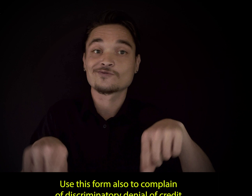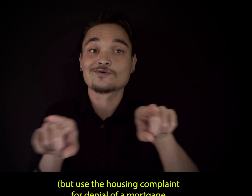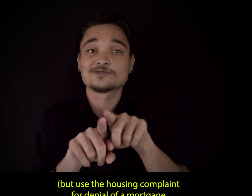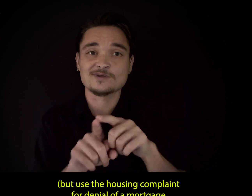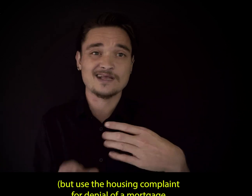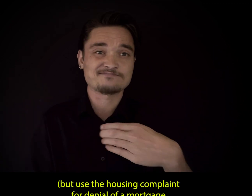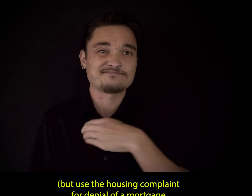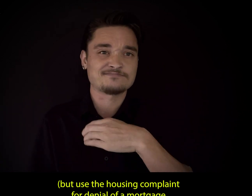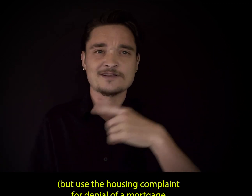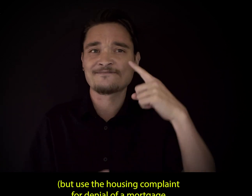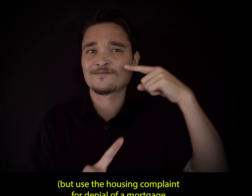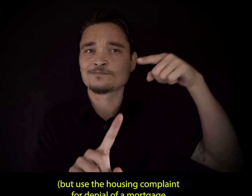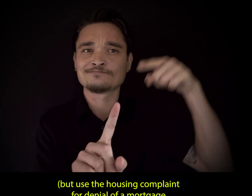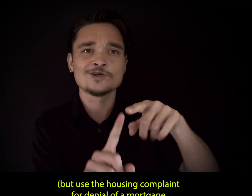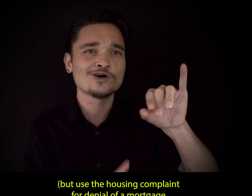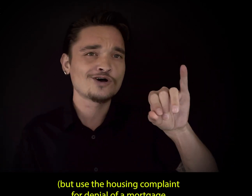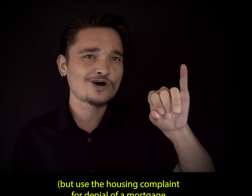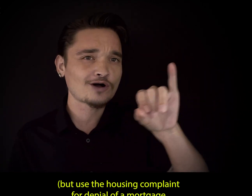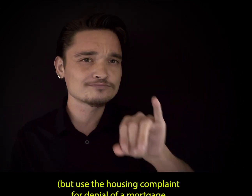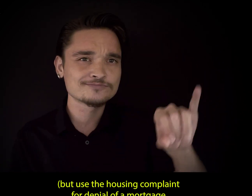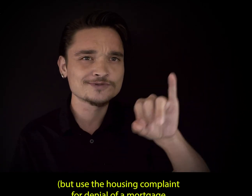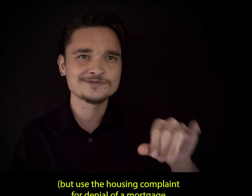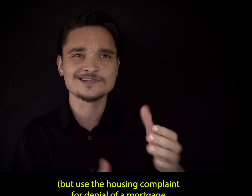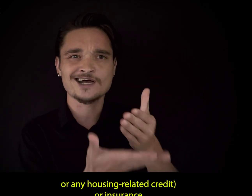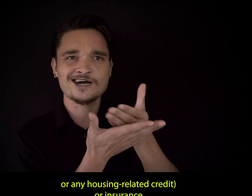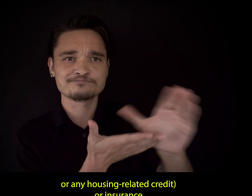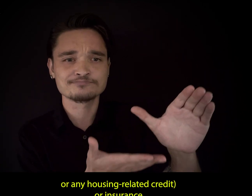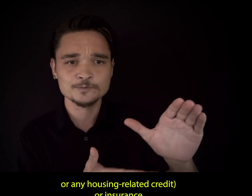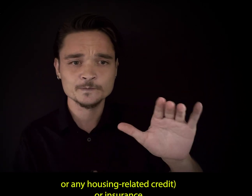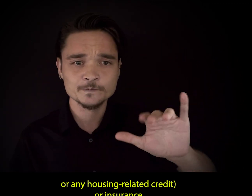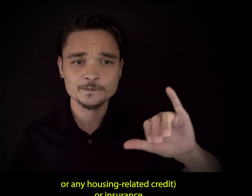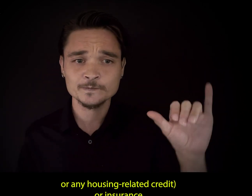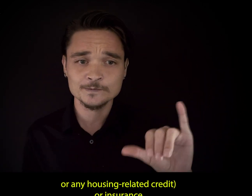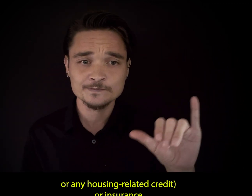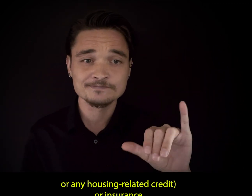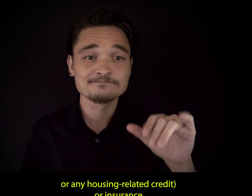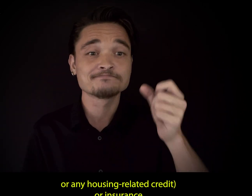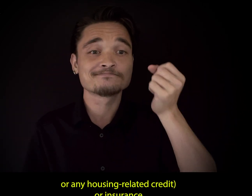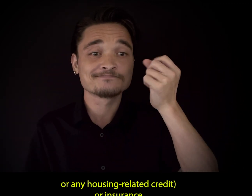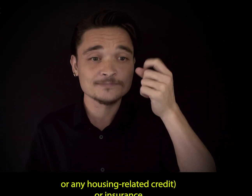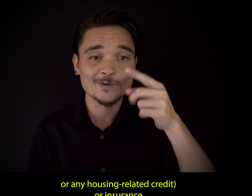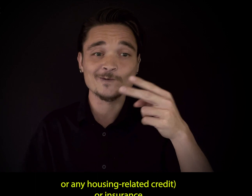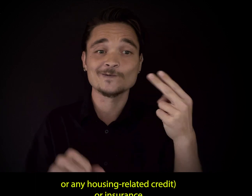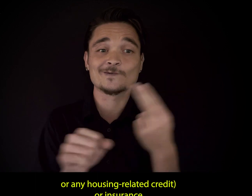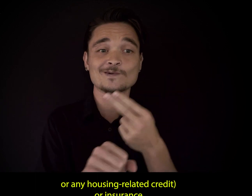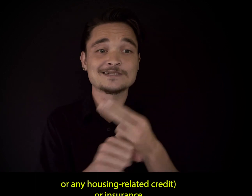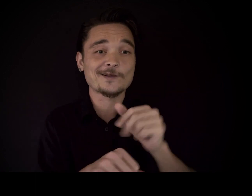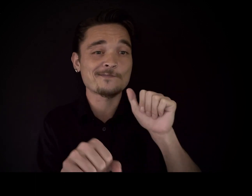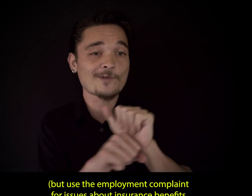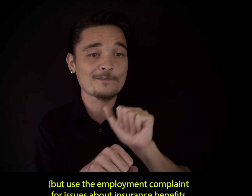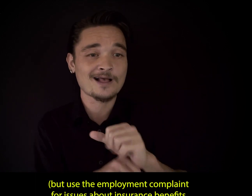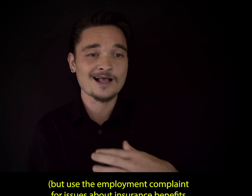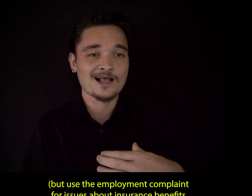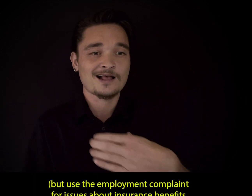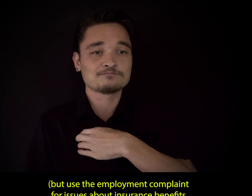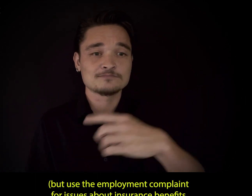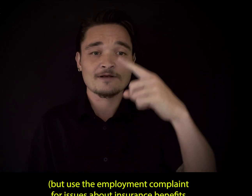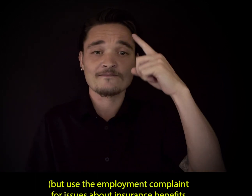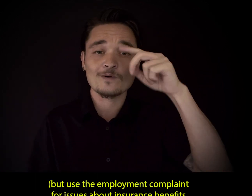but use the housing complaint for denial of a mortgage or any housing-related credit, or insurance, but use the employment complaint